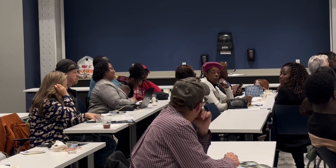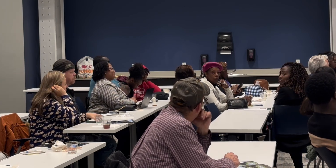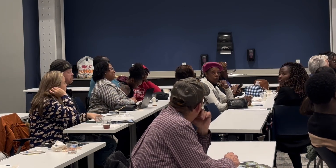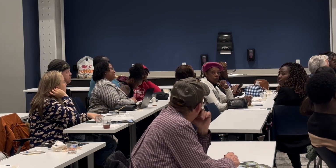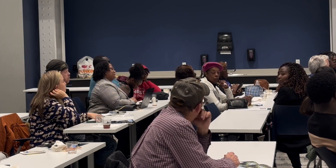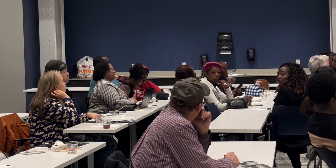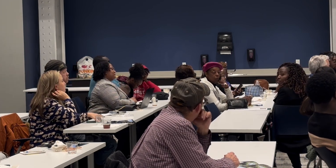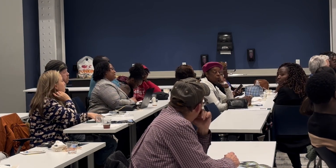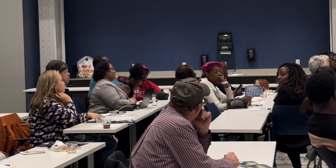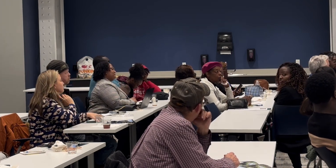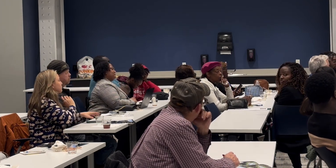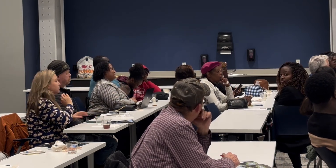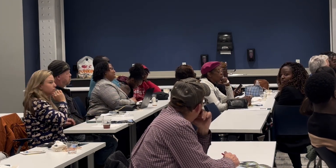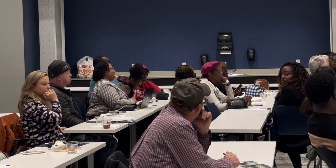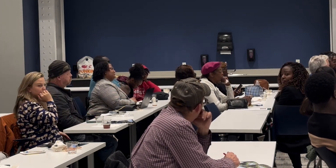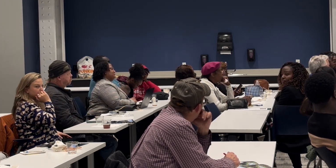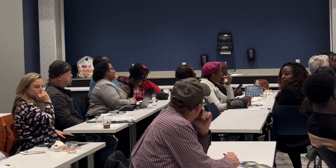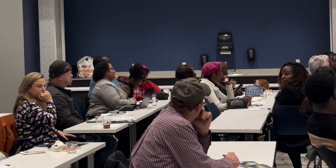And